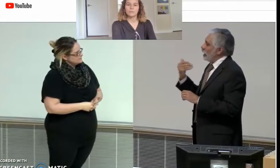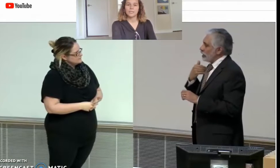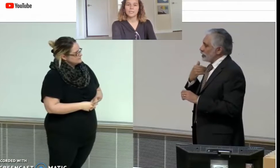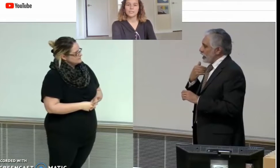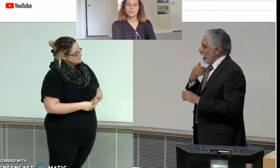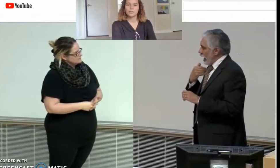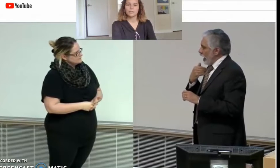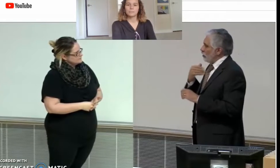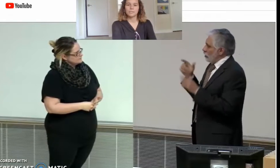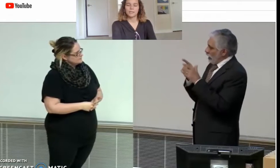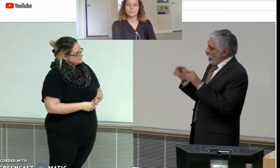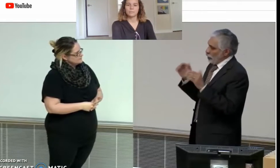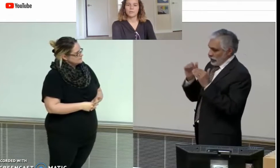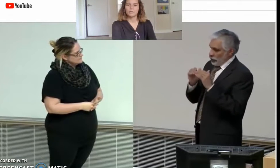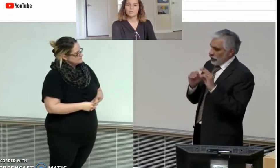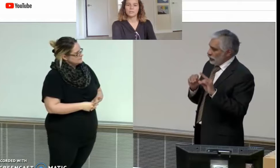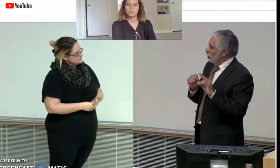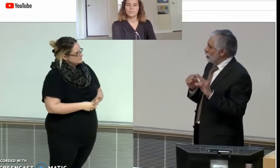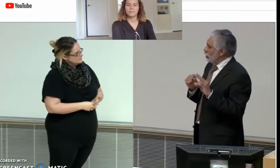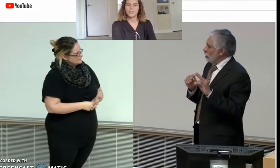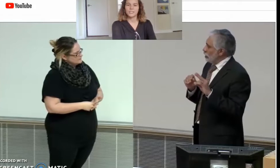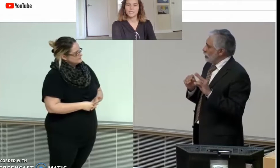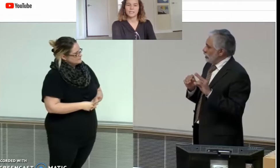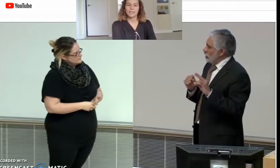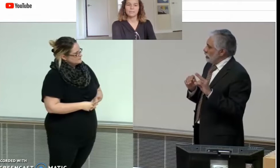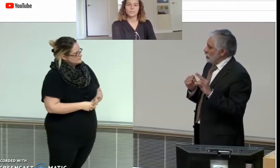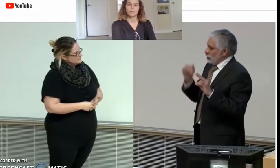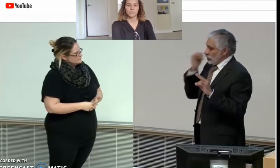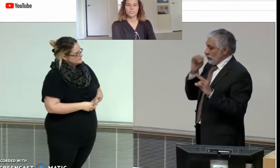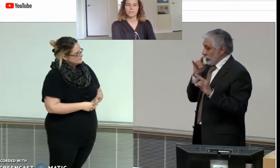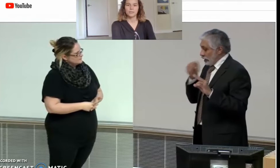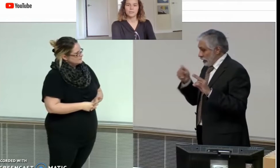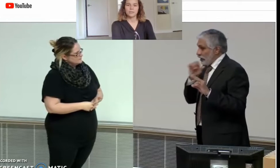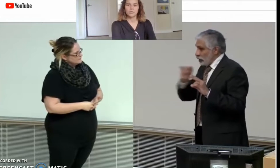when kids are experiencing language deprivation, it's like a language emergency.